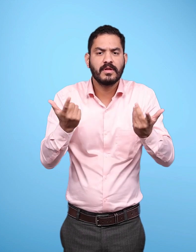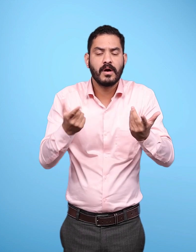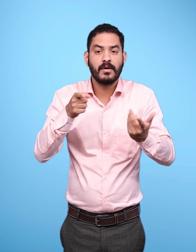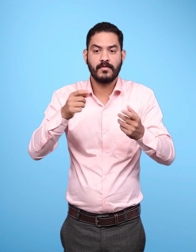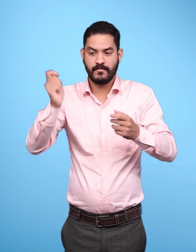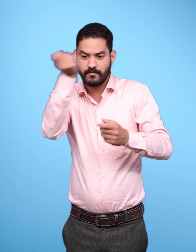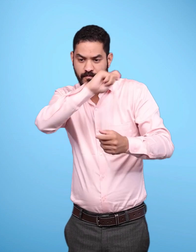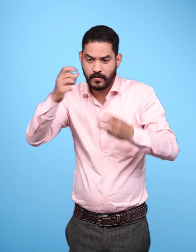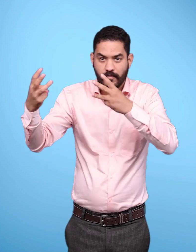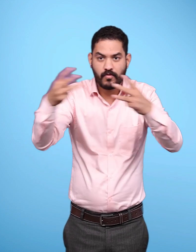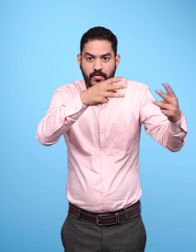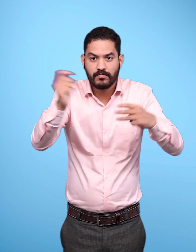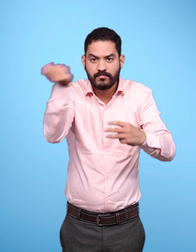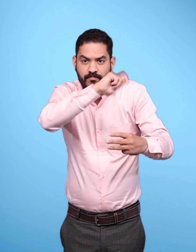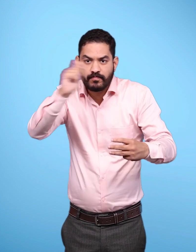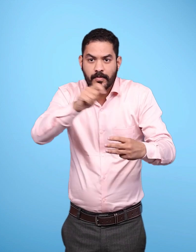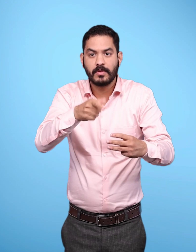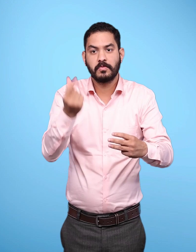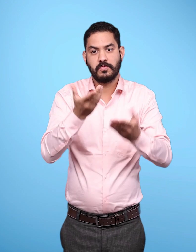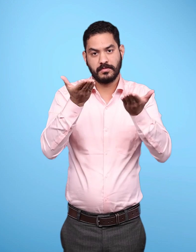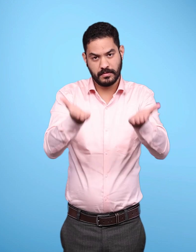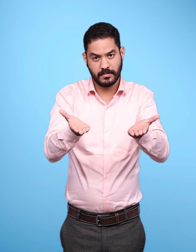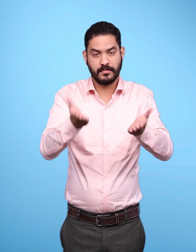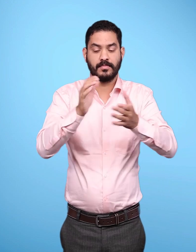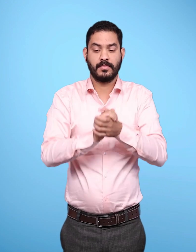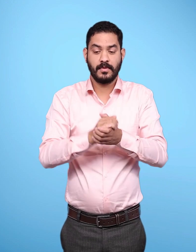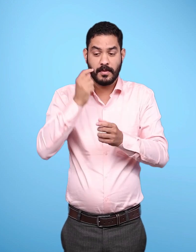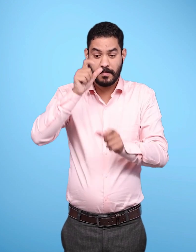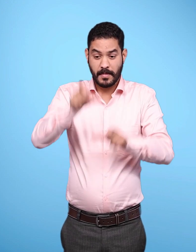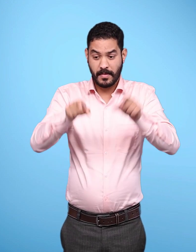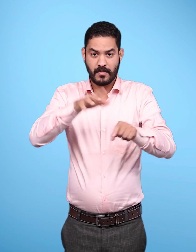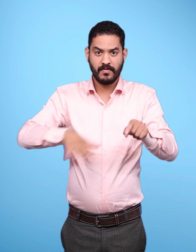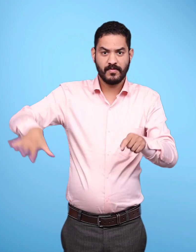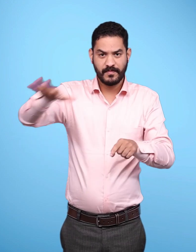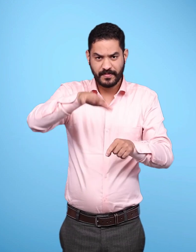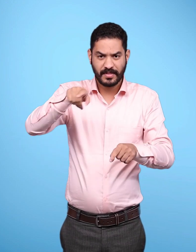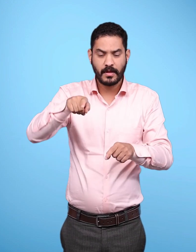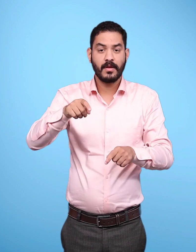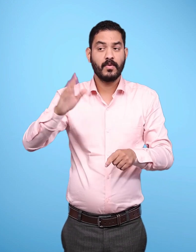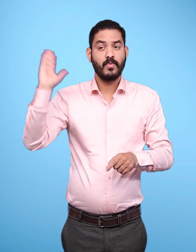for warfare. These men were known as Samants.